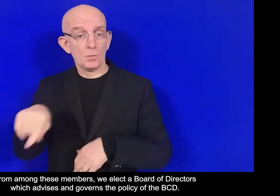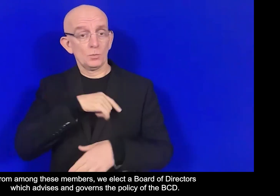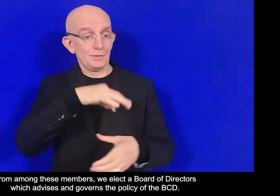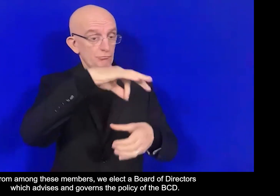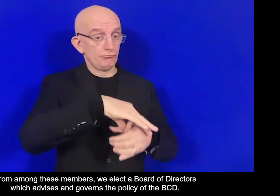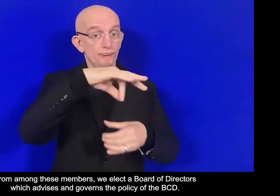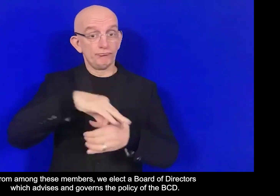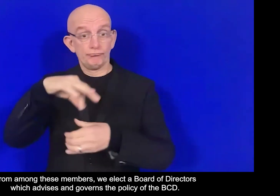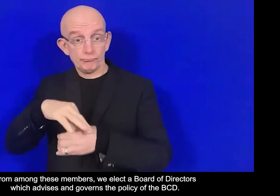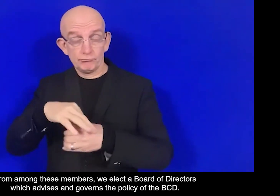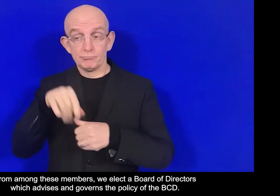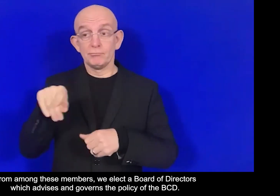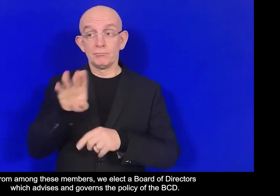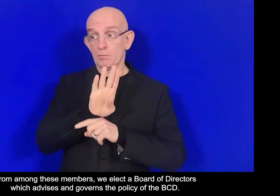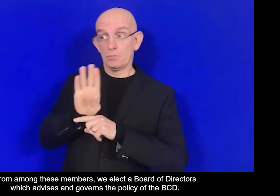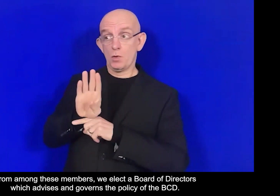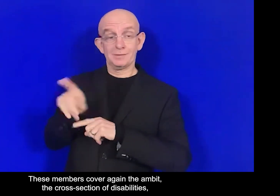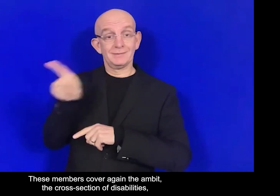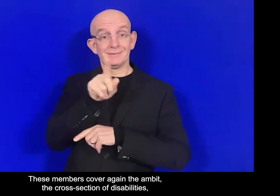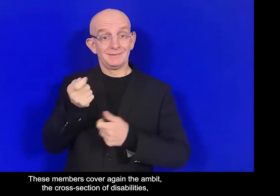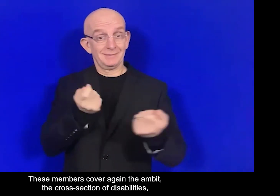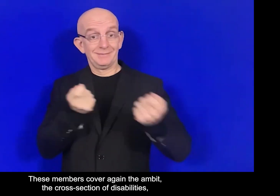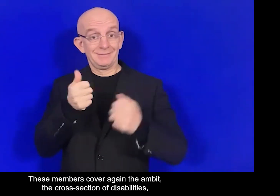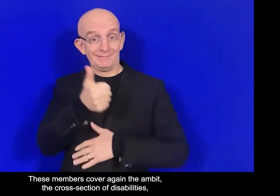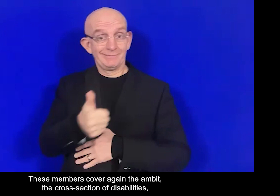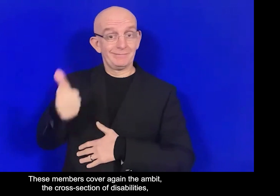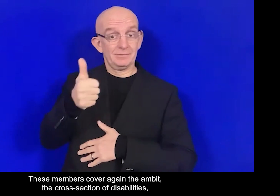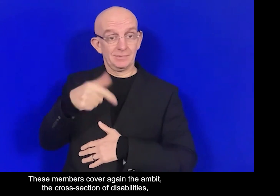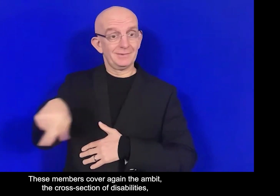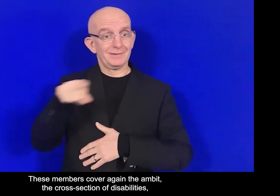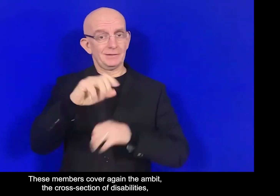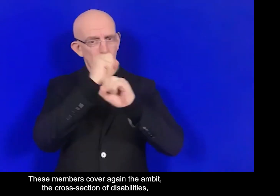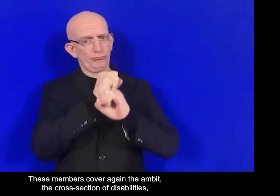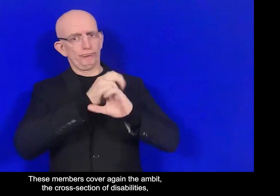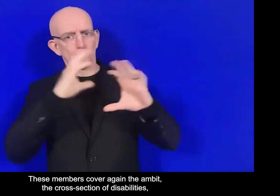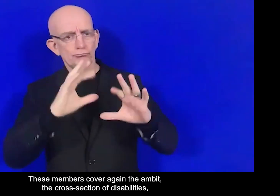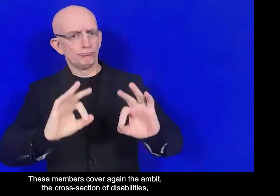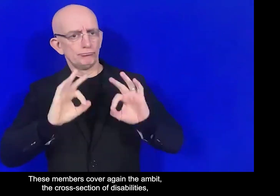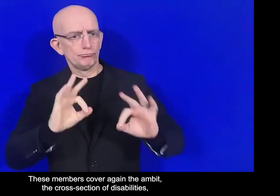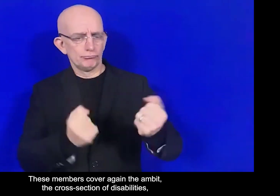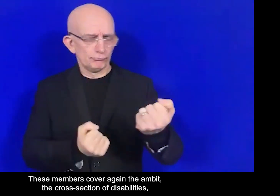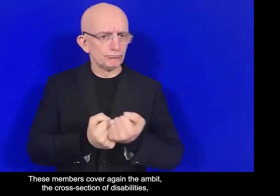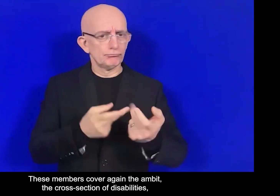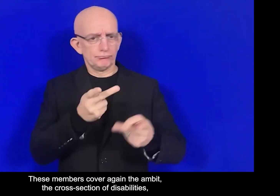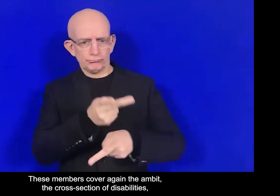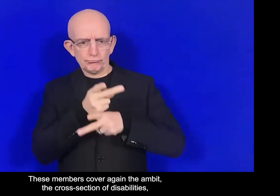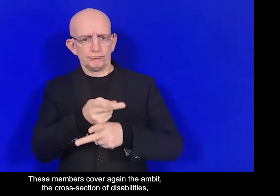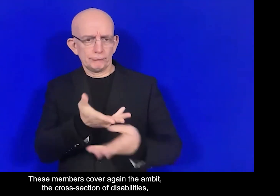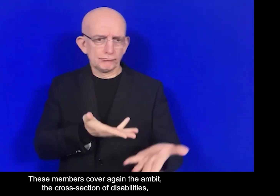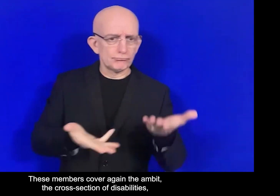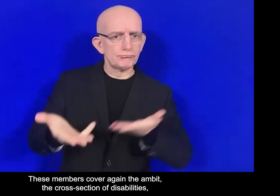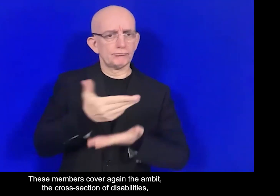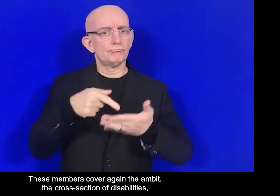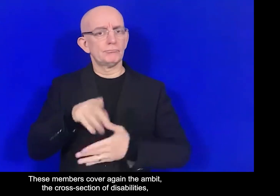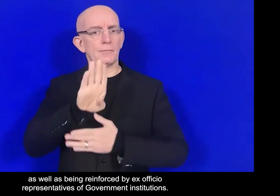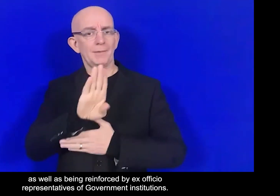policy of the BCD. These members cover, again, the ambit, the cross-section of disabilities,